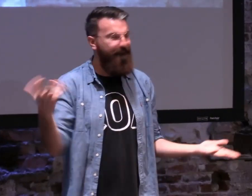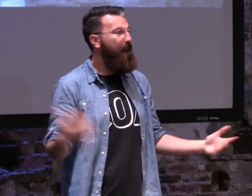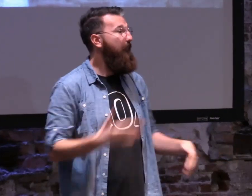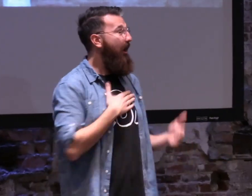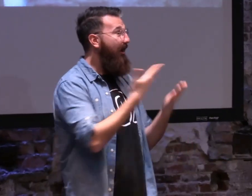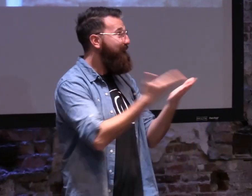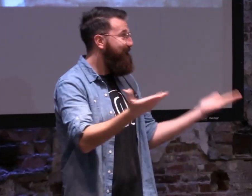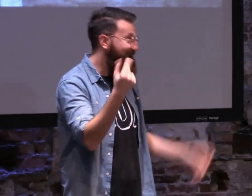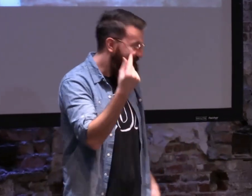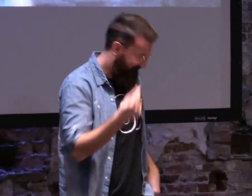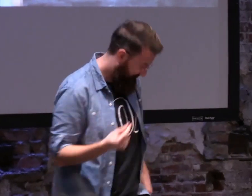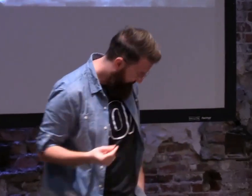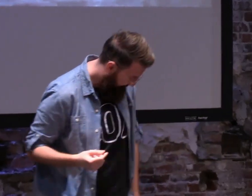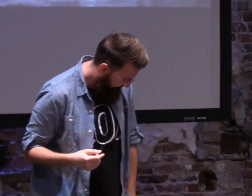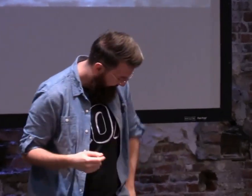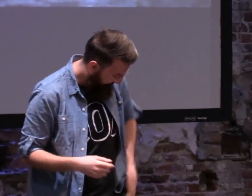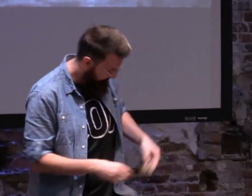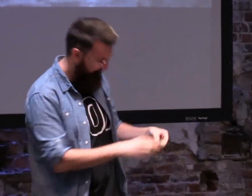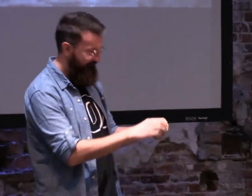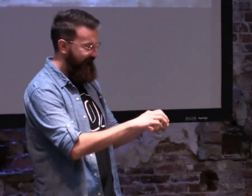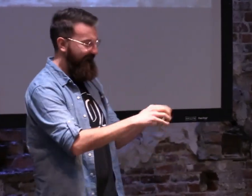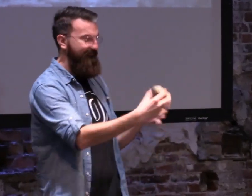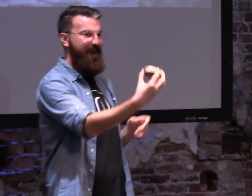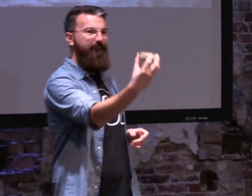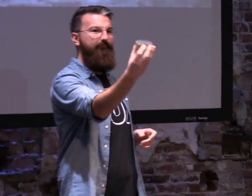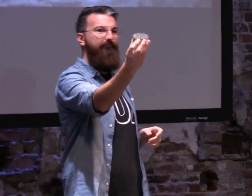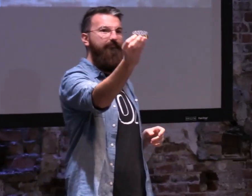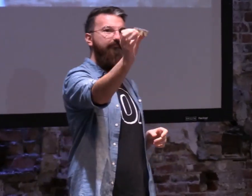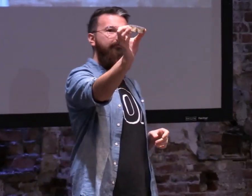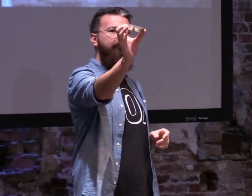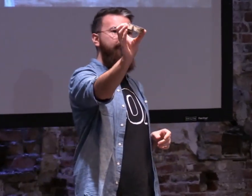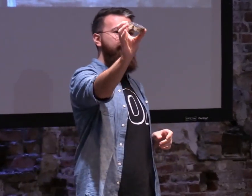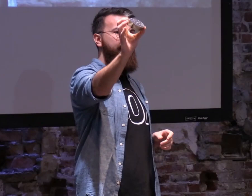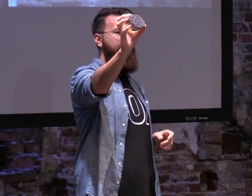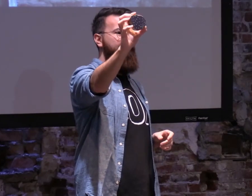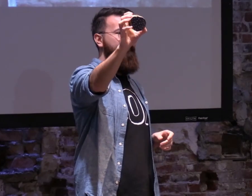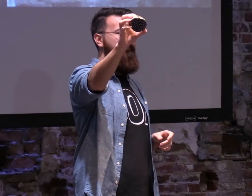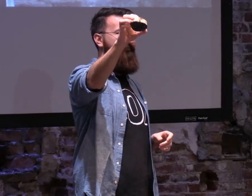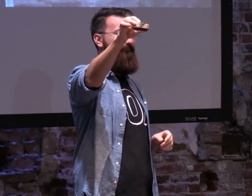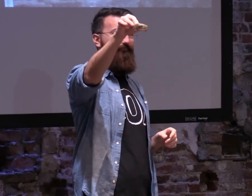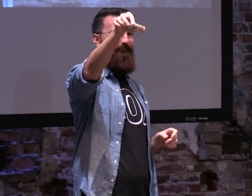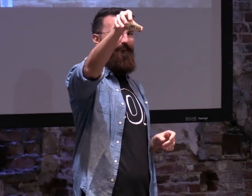you can approach me. My pronouns are he, him, his, and here's my object.